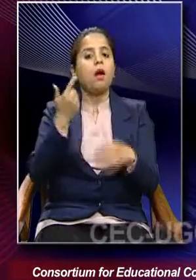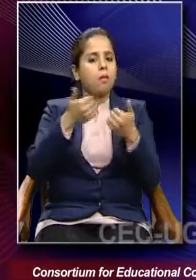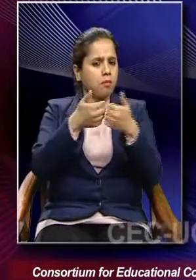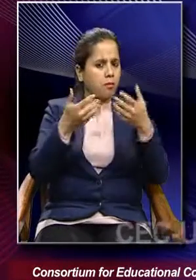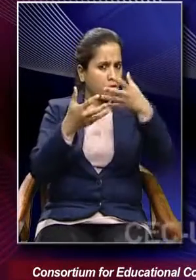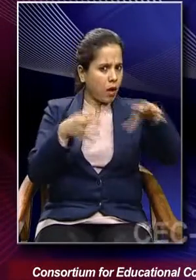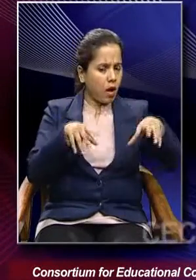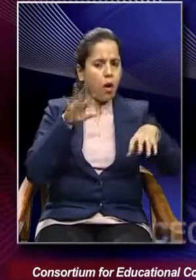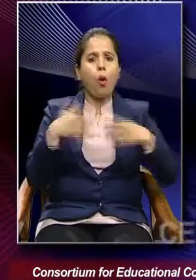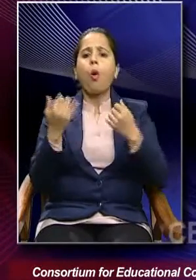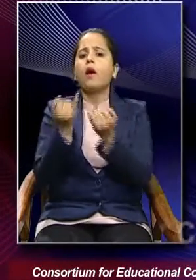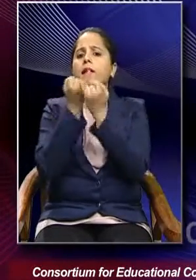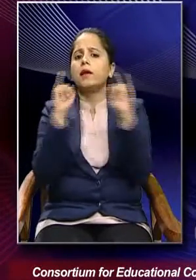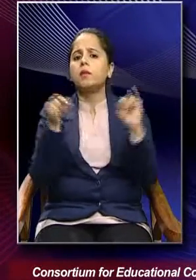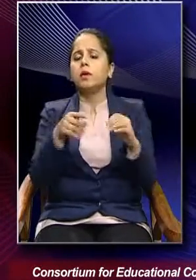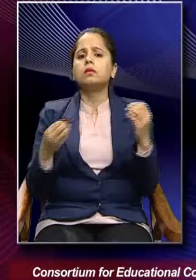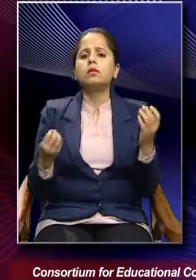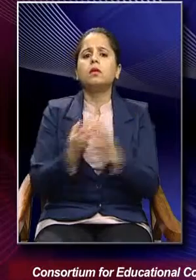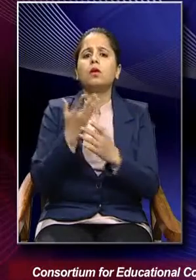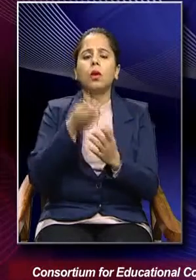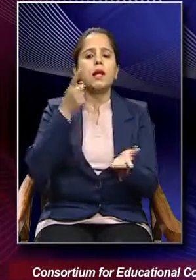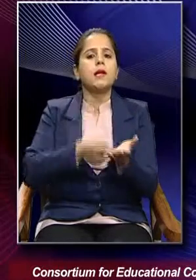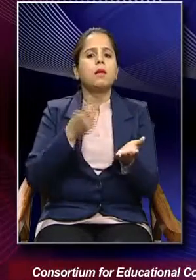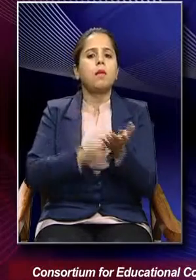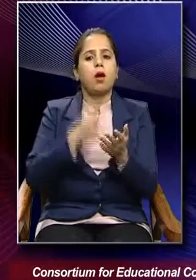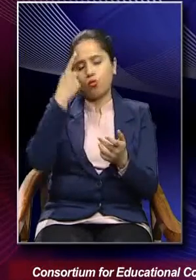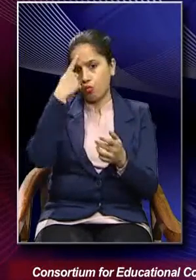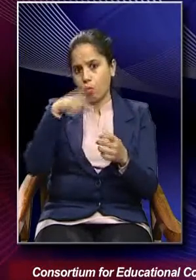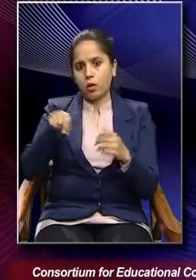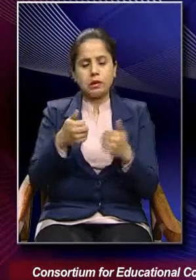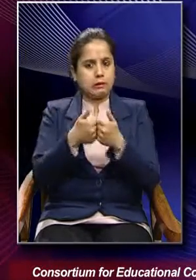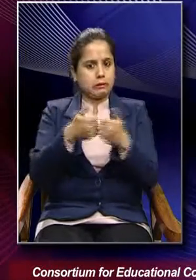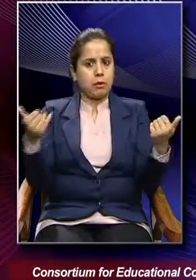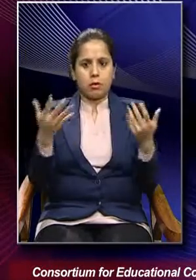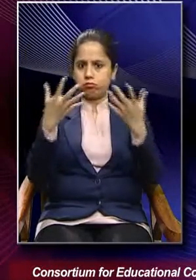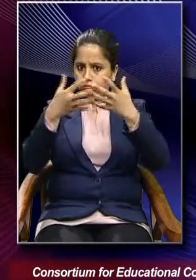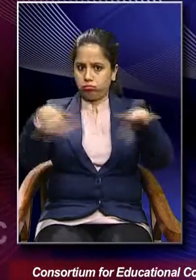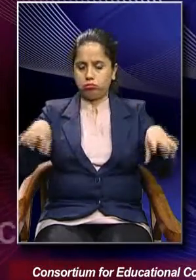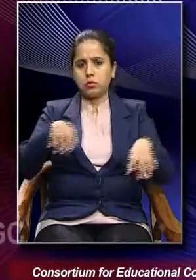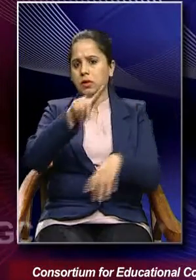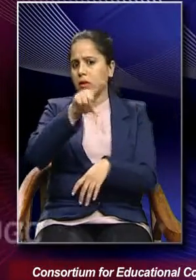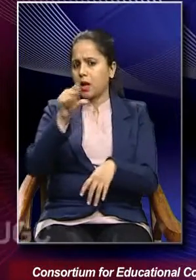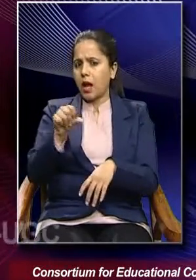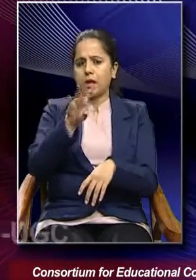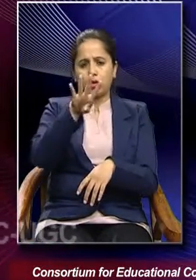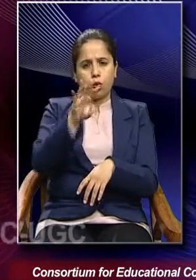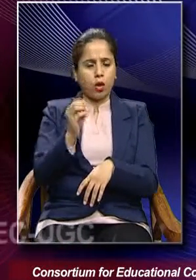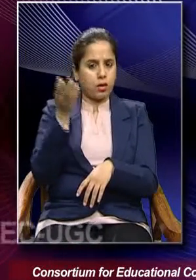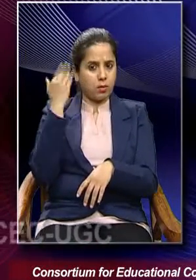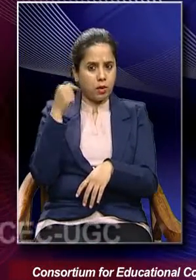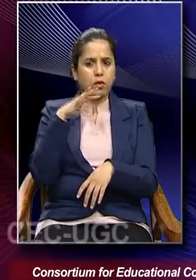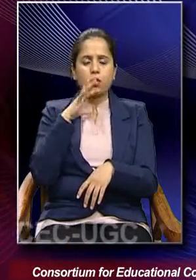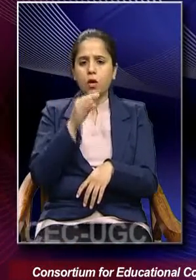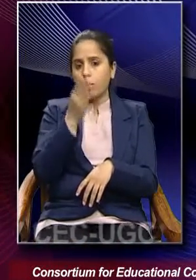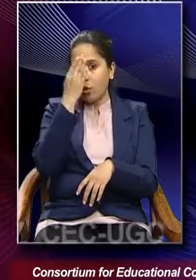independence. This began with the demand for separate nation. In the 1940s, the